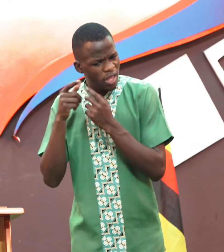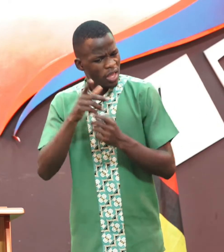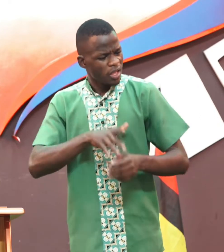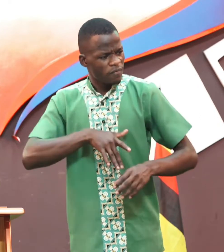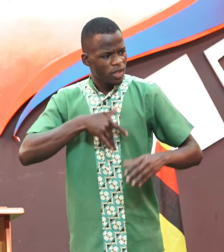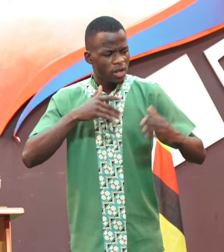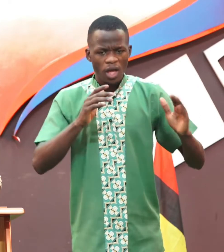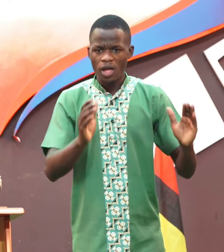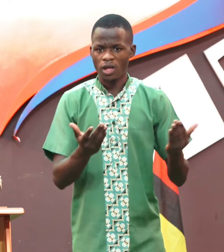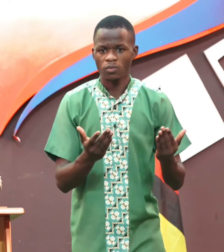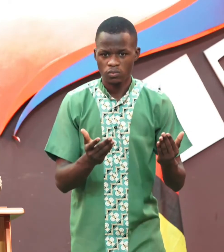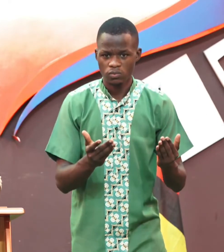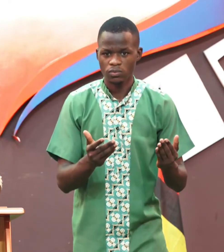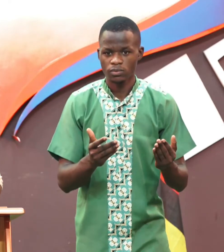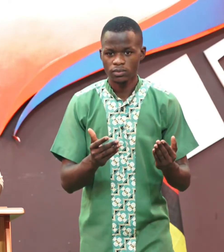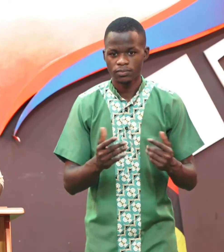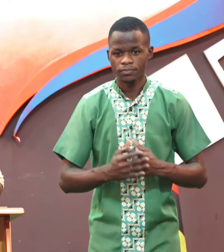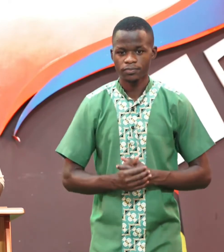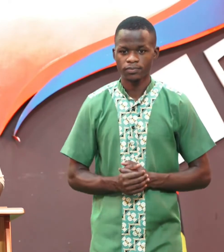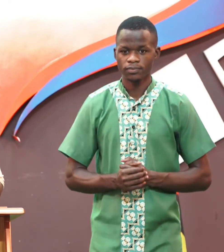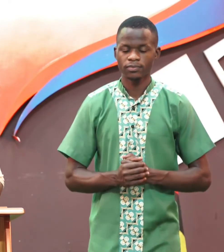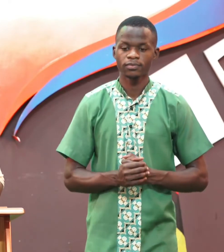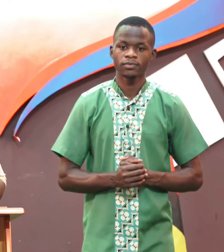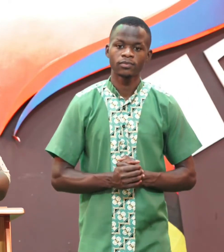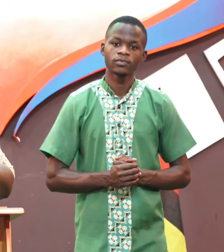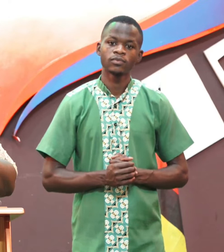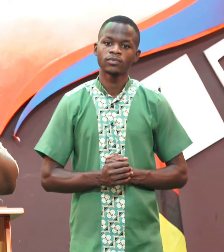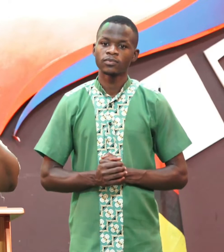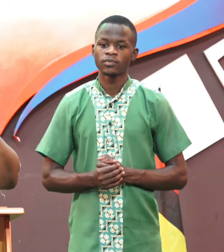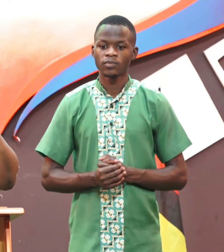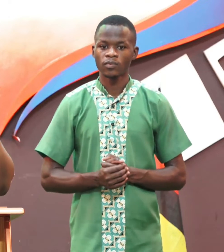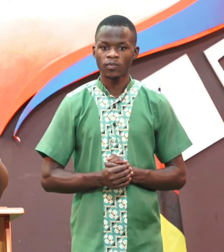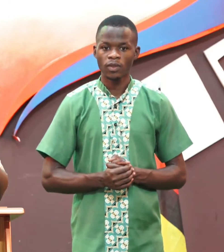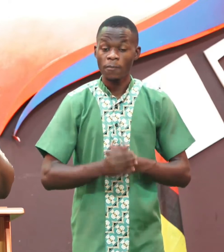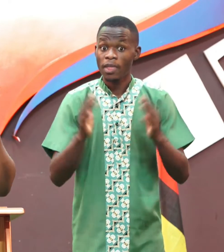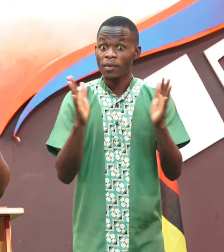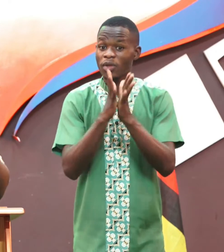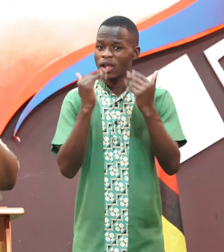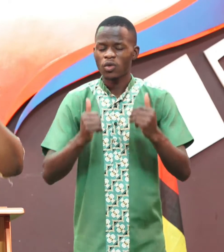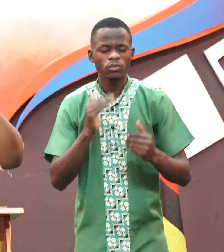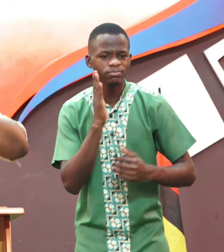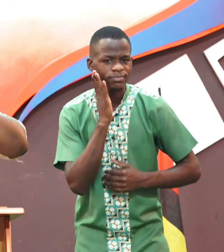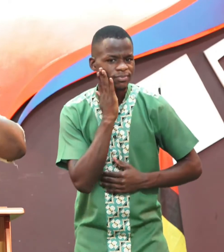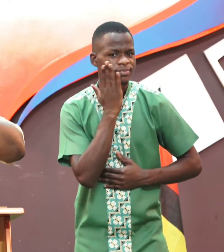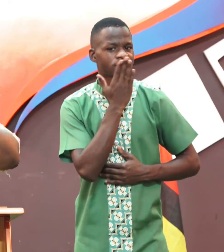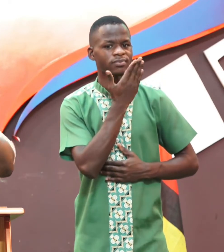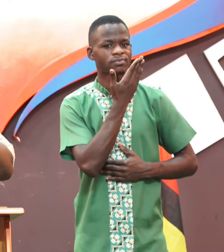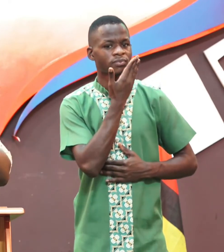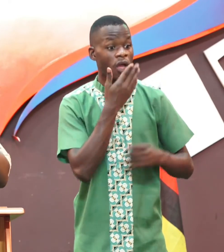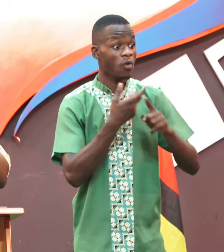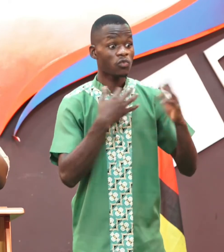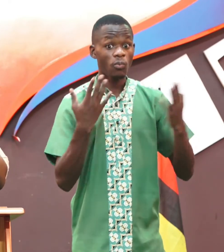hearts and find out if I bring it out like I feel I should, how is that person going to feel? N'omukwatirwa ekisango okyali